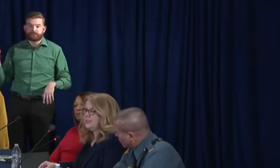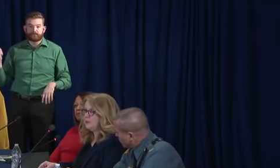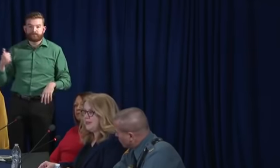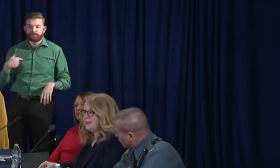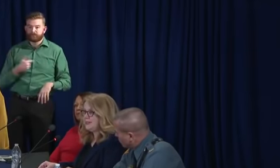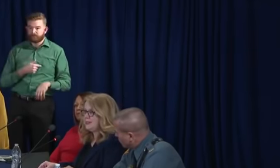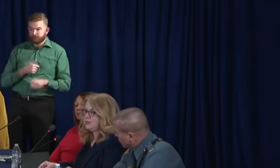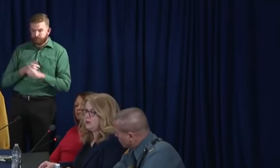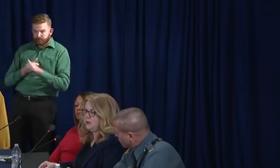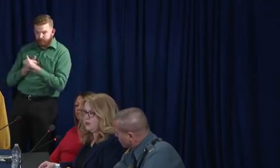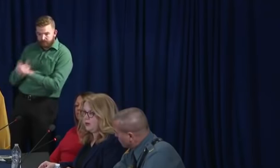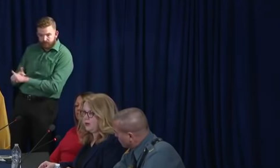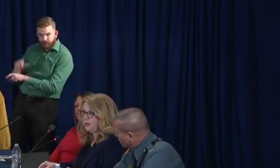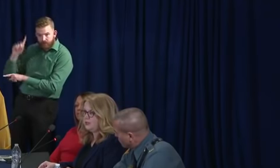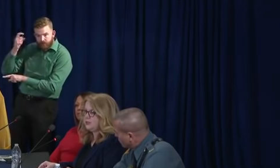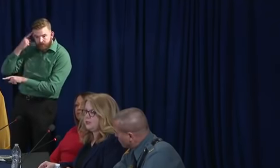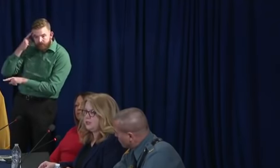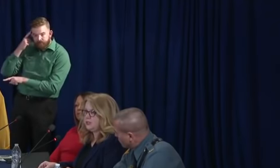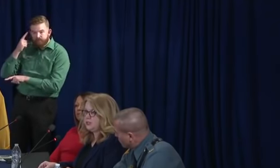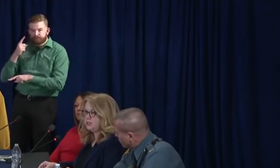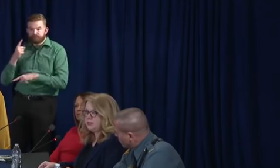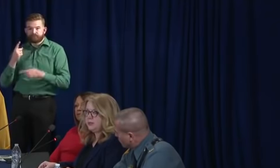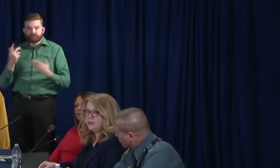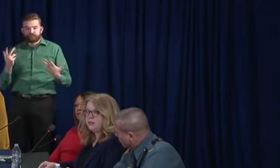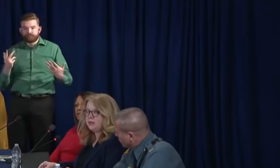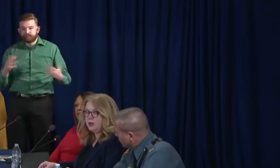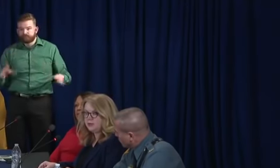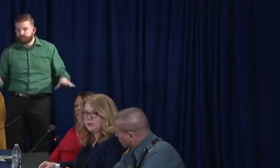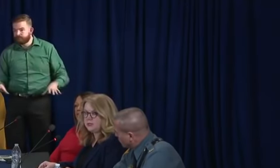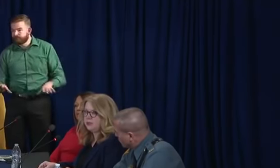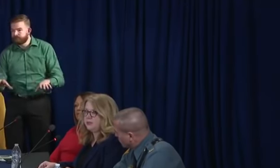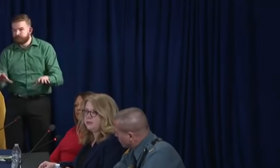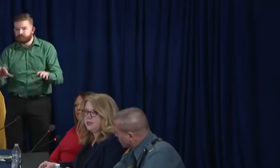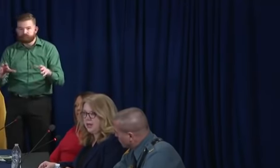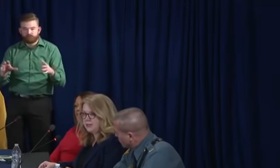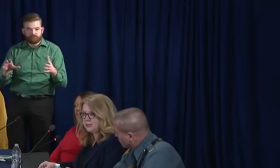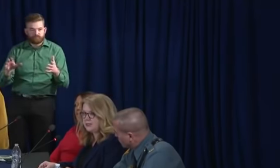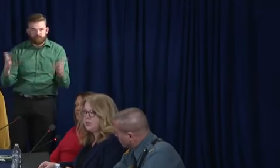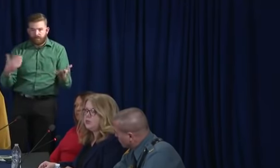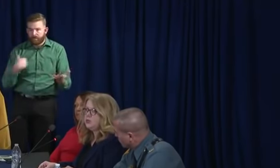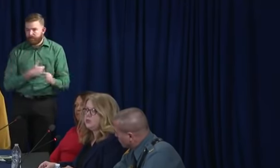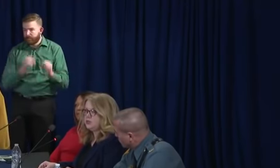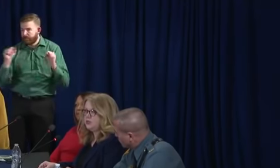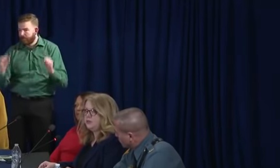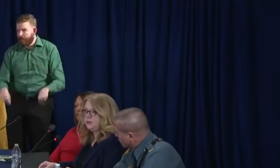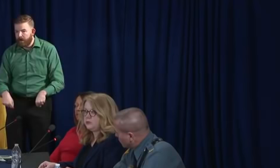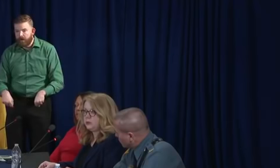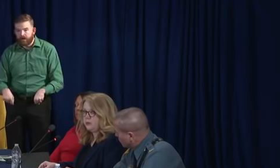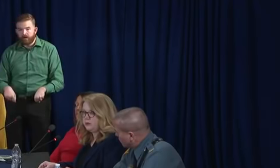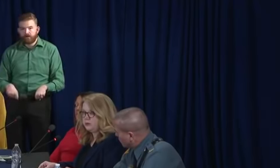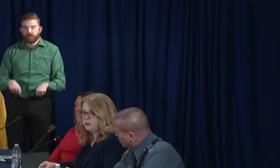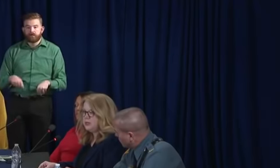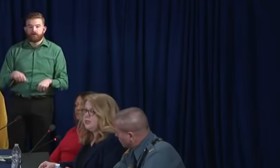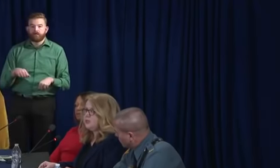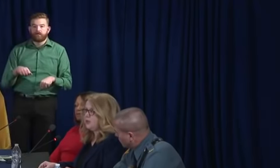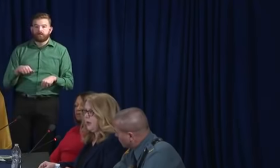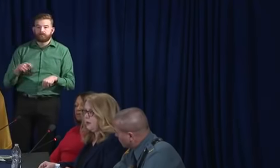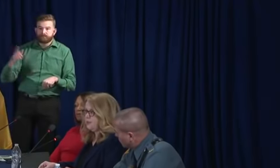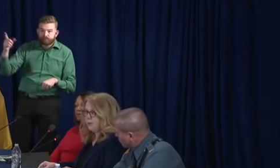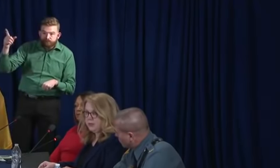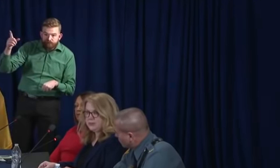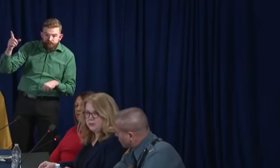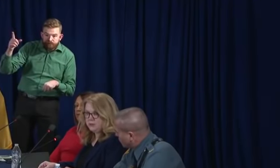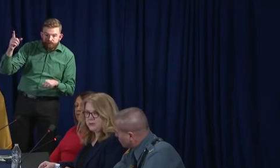are expecting additional authority under the legislation that's pending in Congress that will give us access to additional federal waivers to